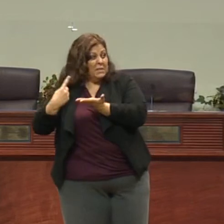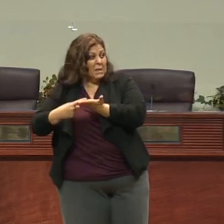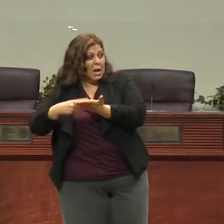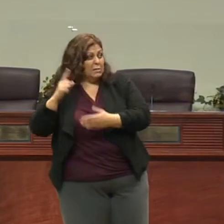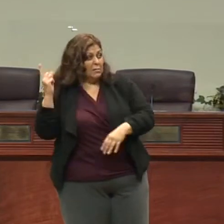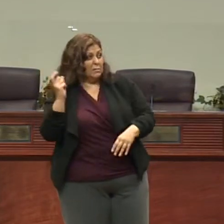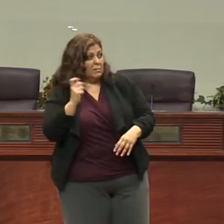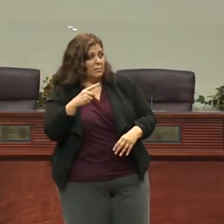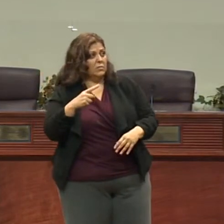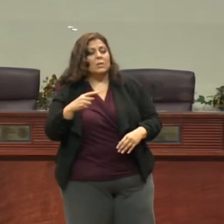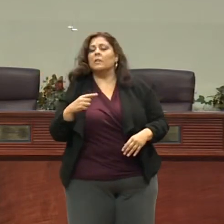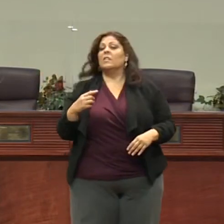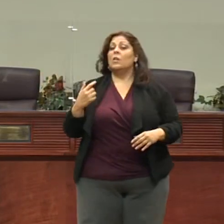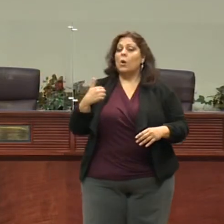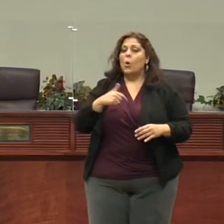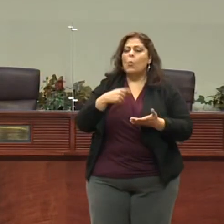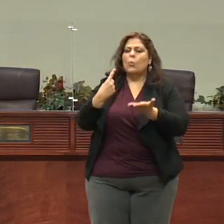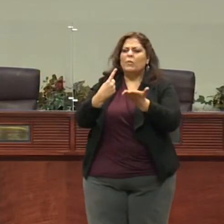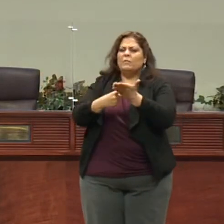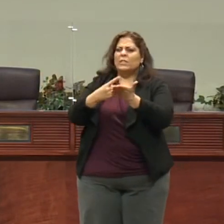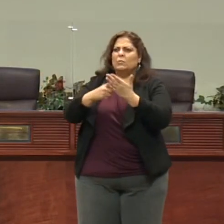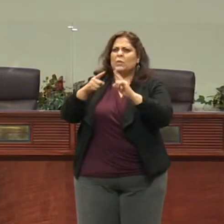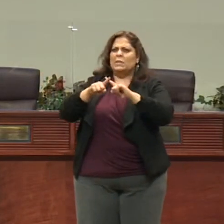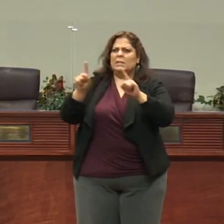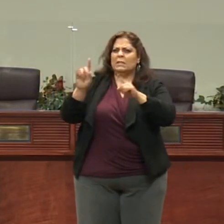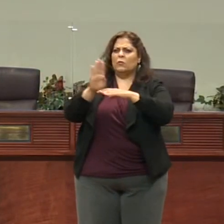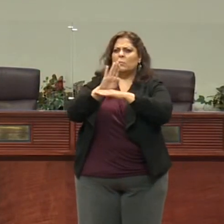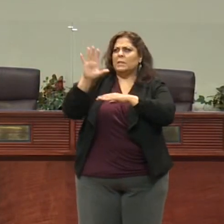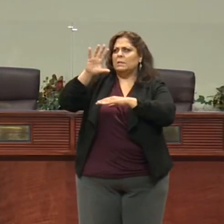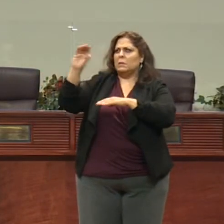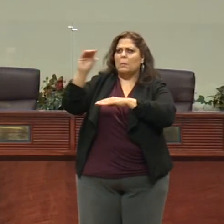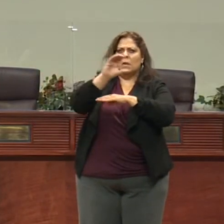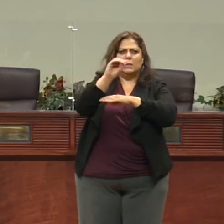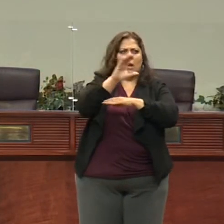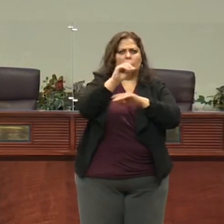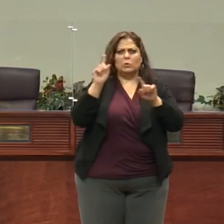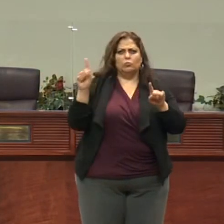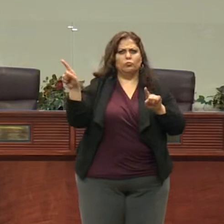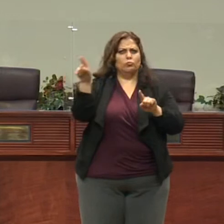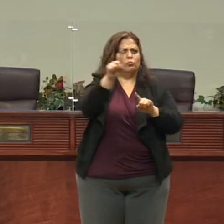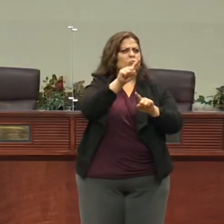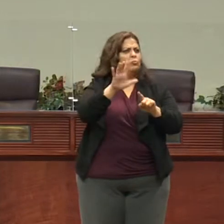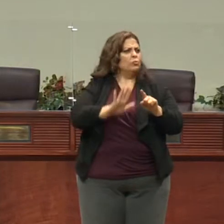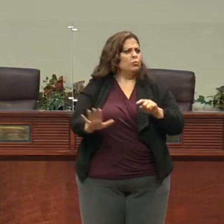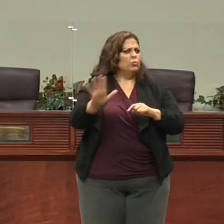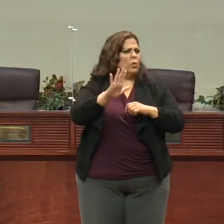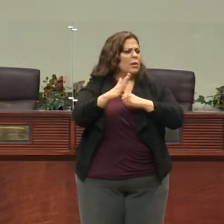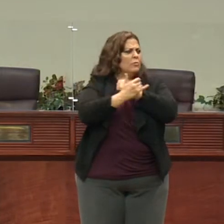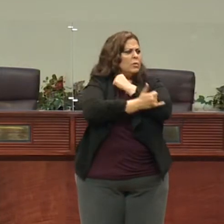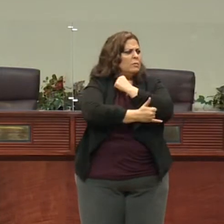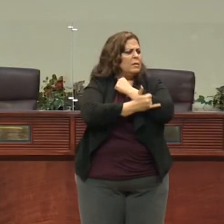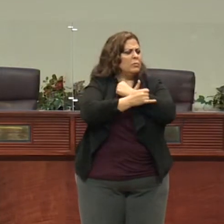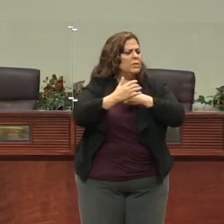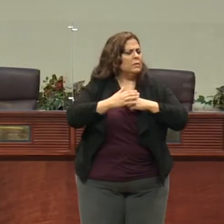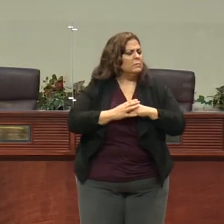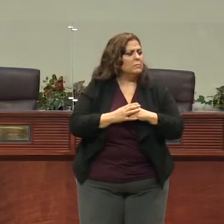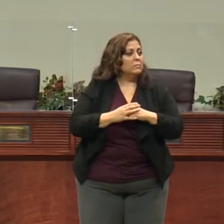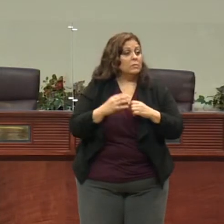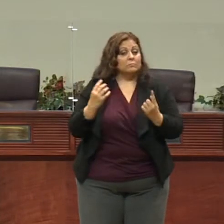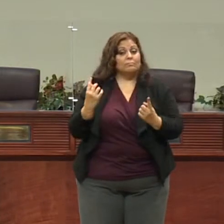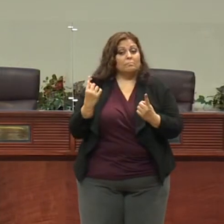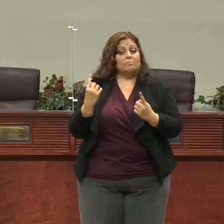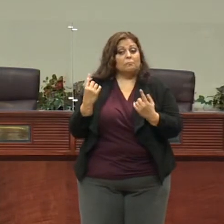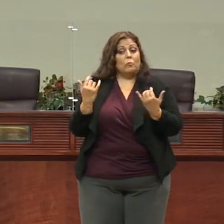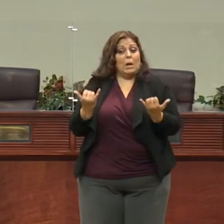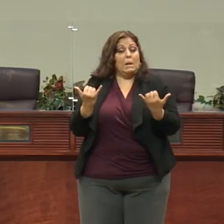We've had conversations with different employers around the county. At this point, it is up